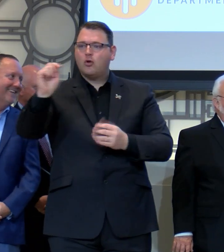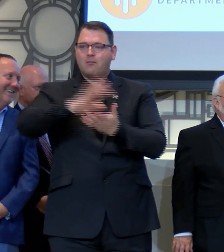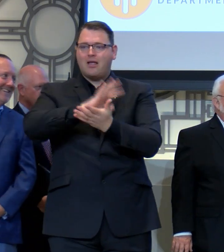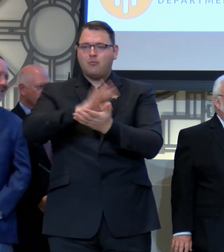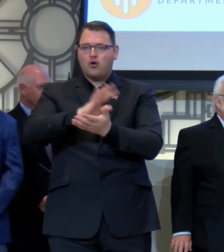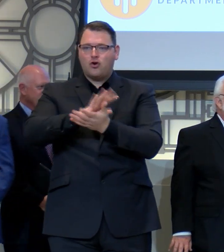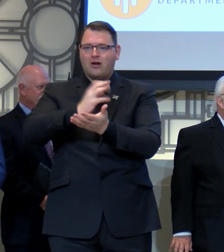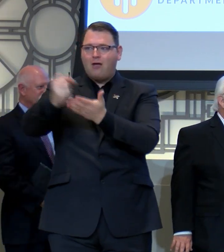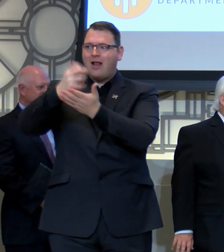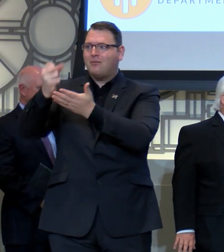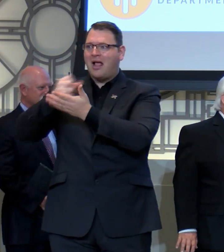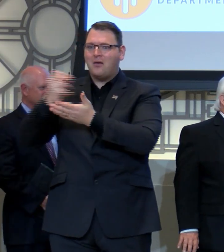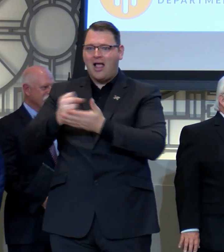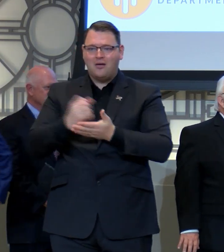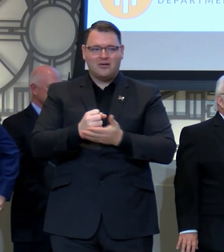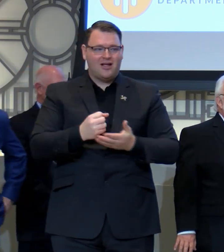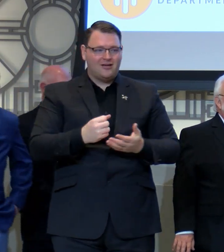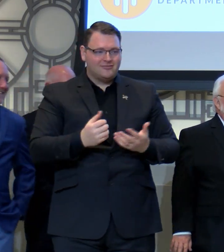that.